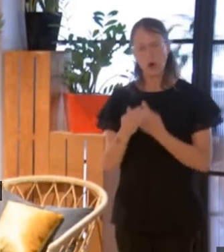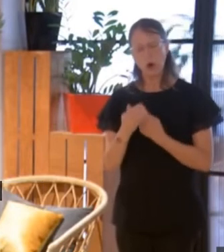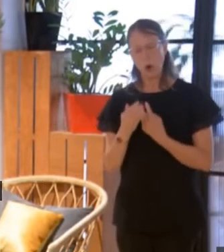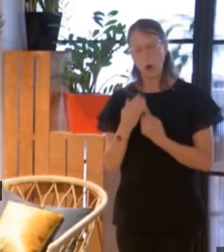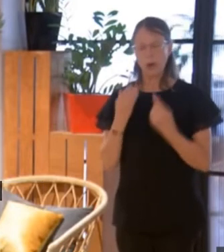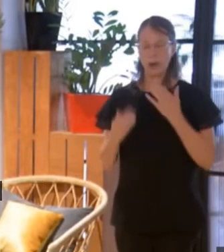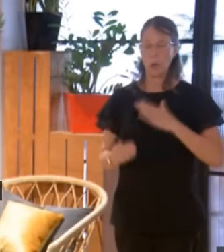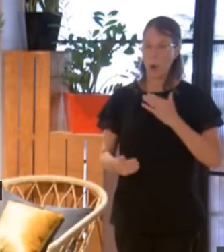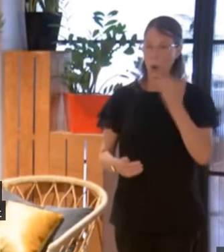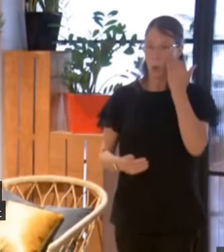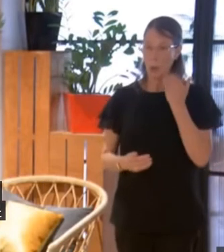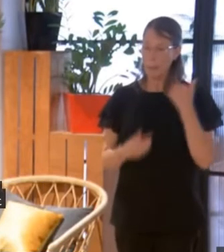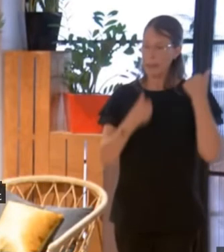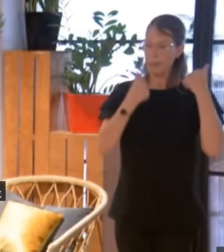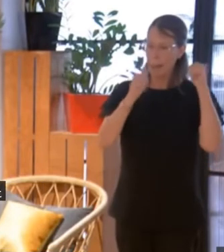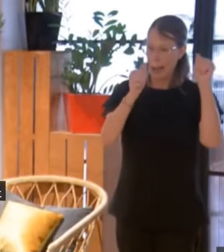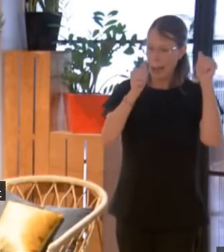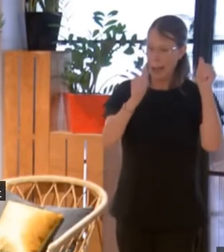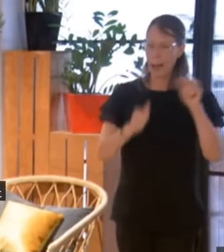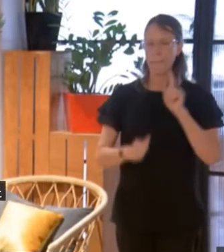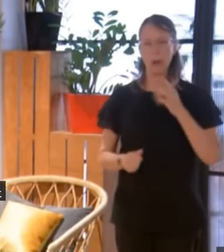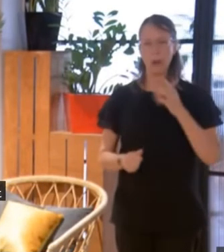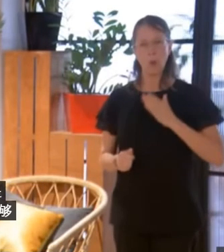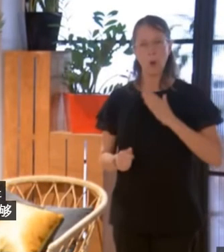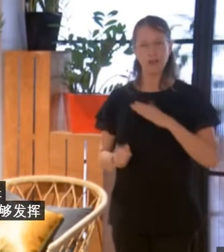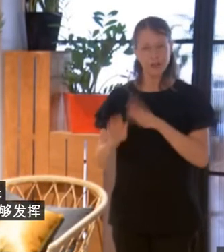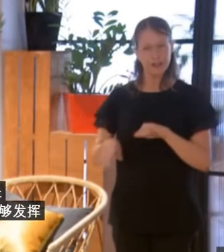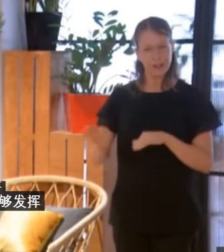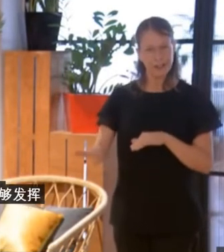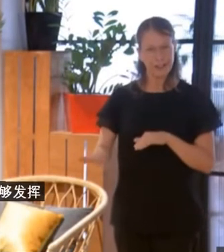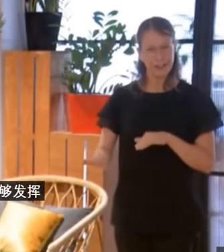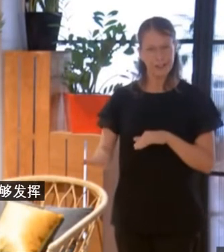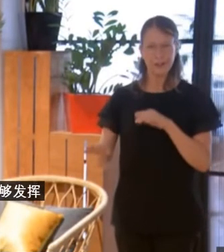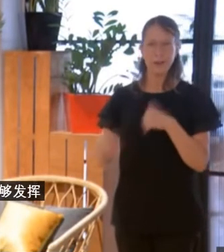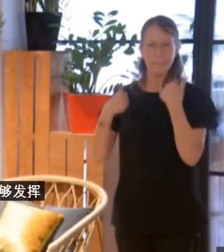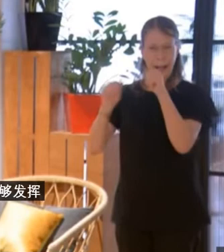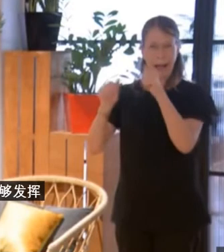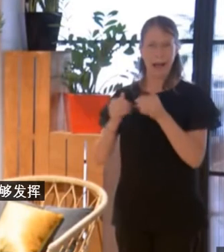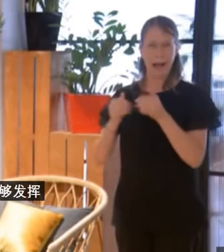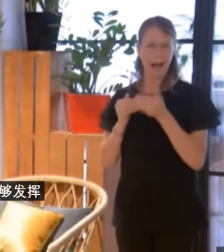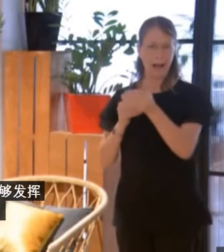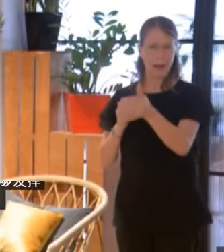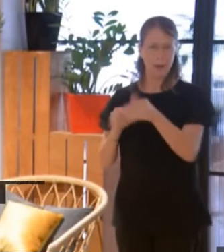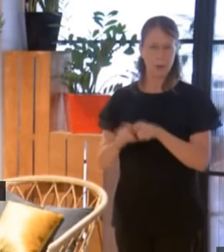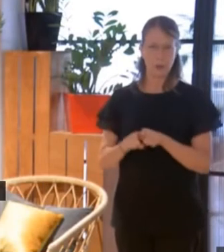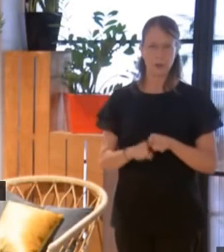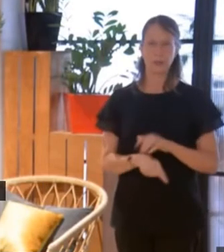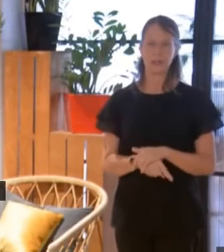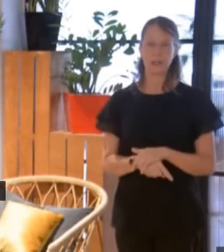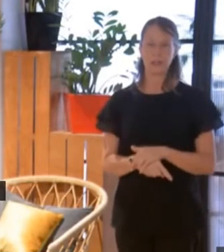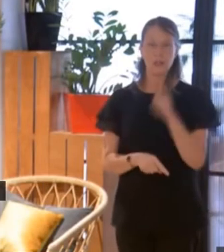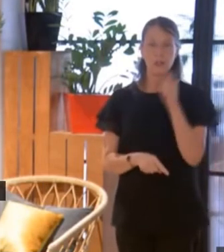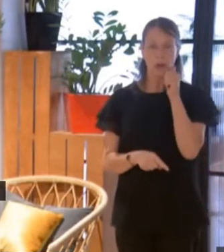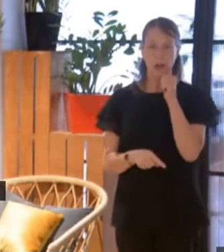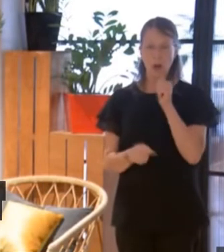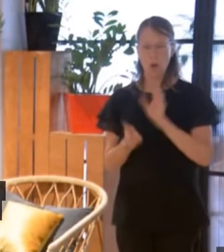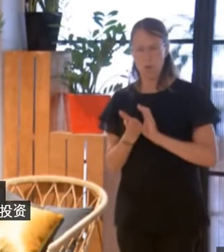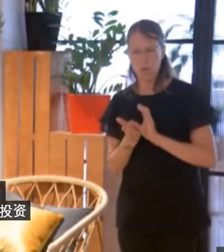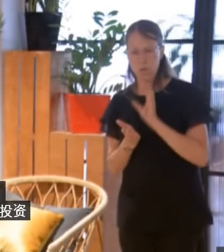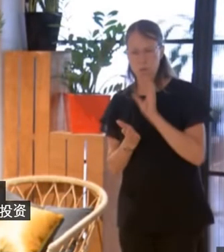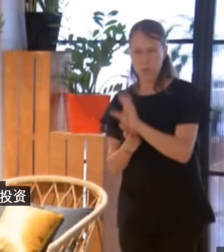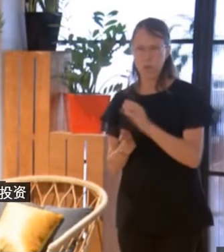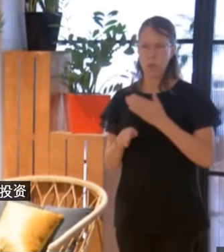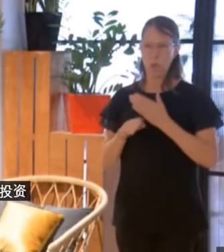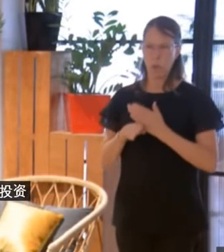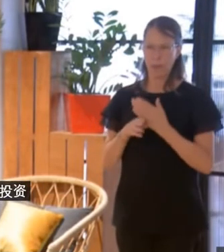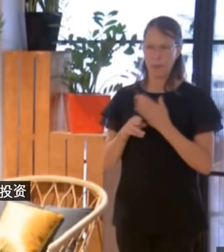to reach their potential, it's also about ensuring that our kids are able to reach their potential. We know that the investment that we make in kids